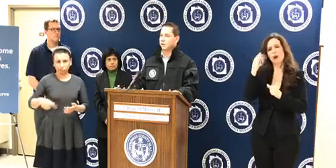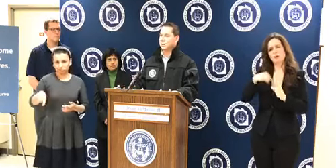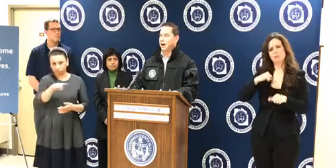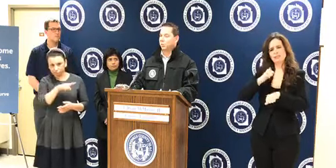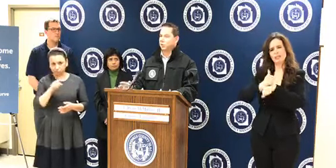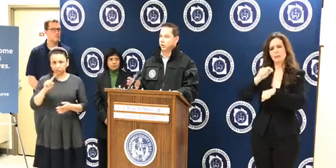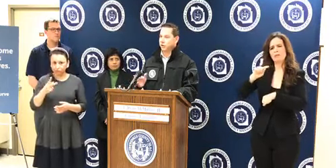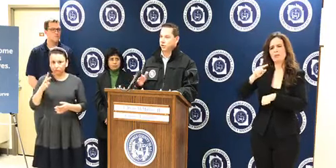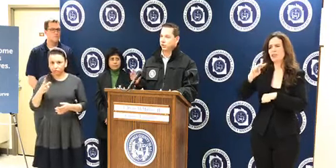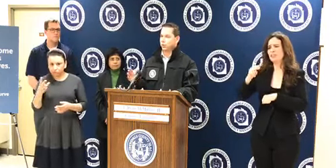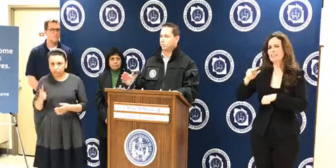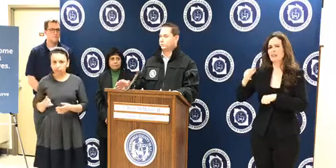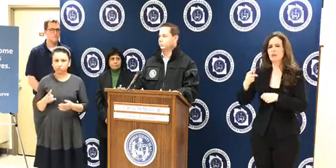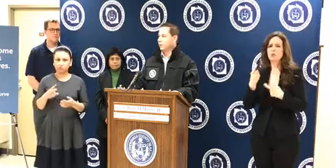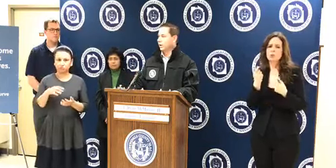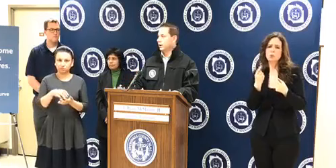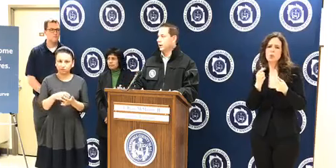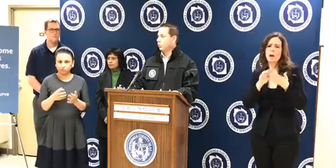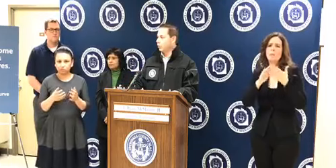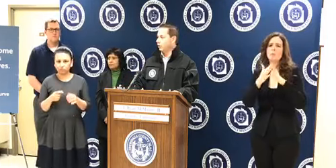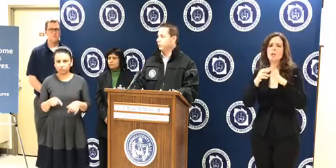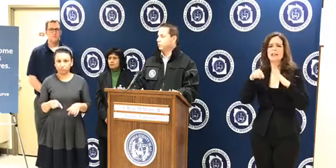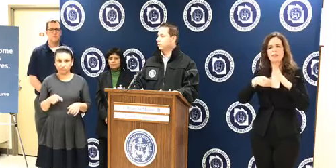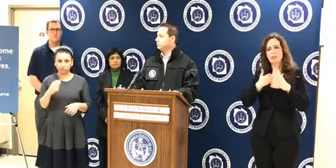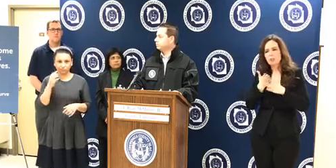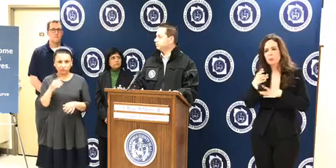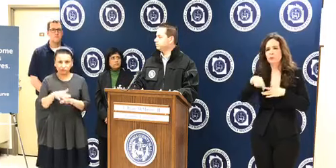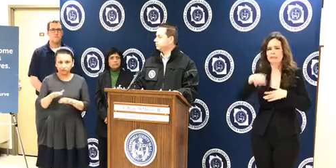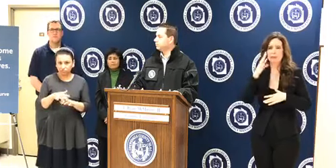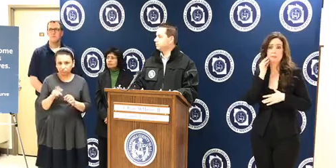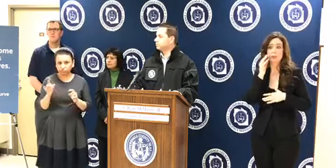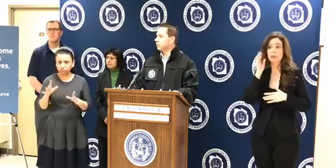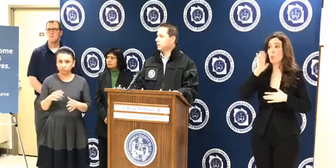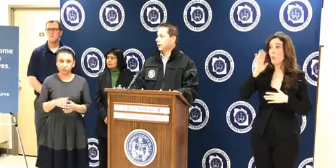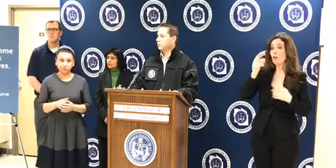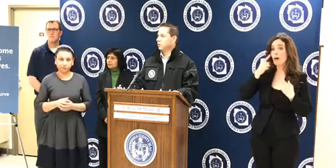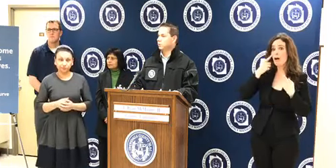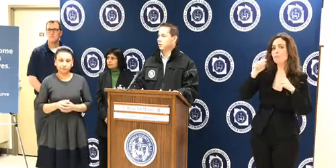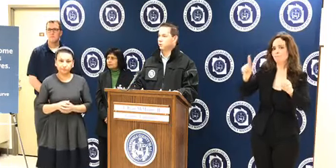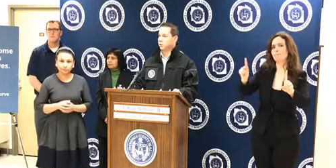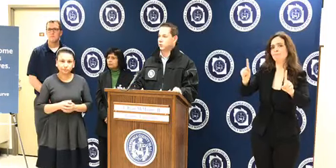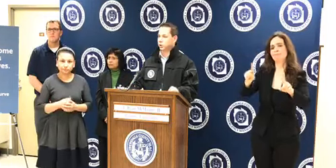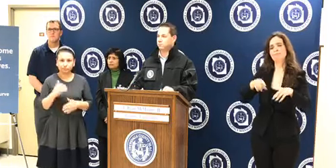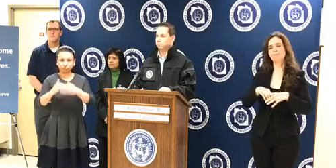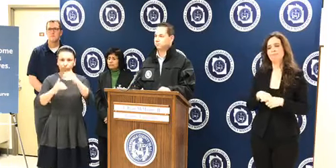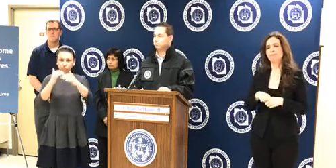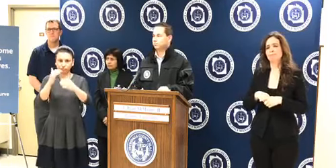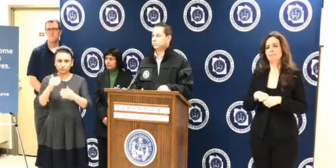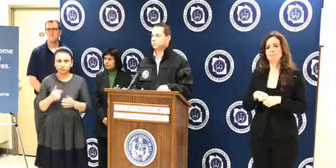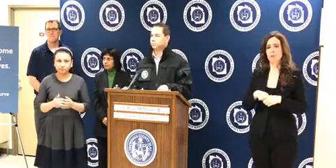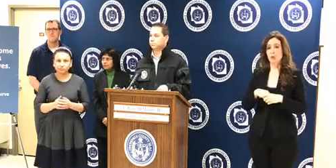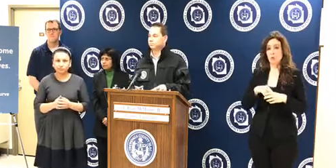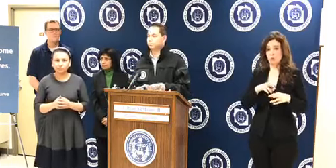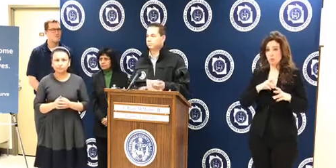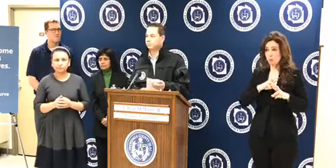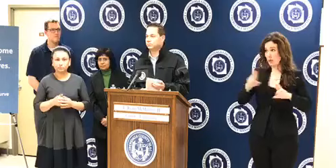community to help each other get through it. And we will get through it. Okay, so you guys ready for your little tour?